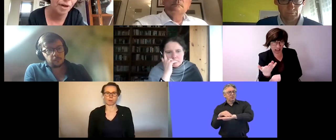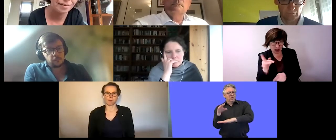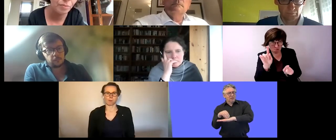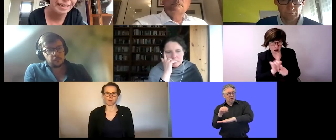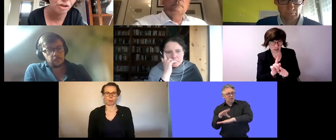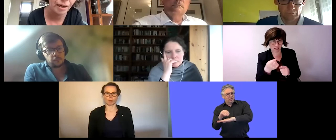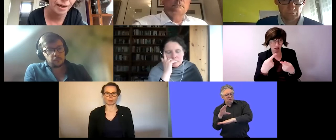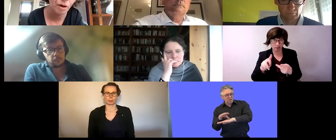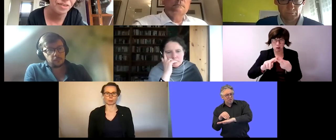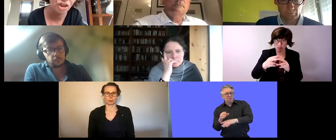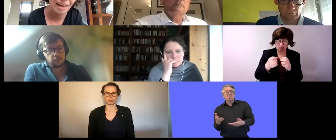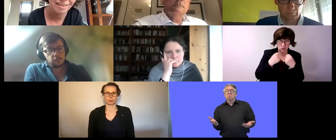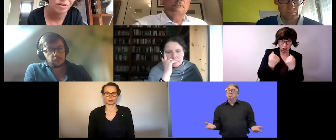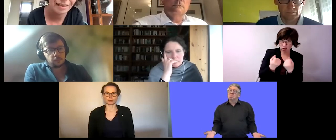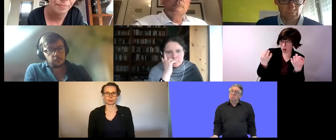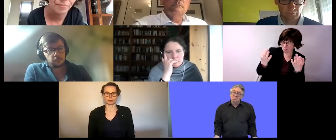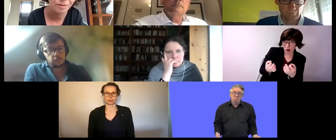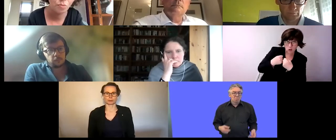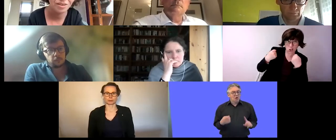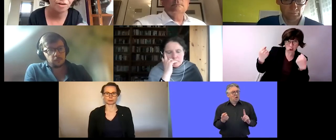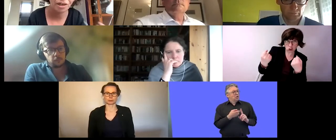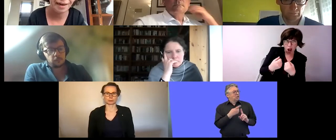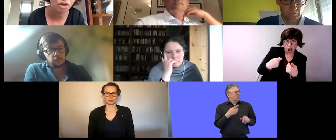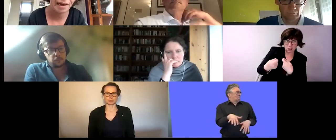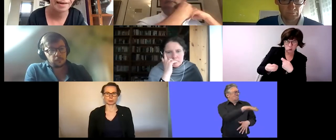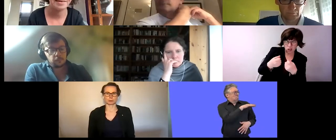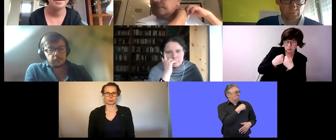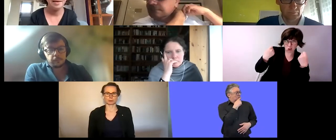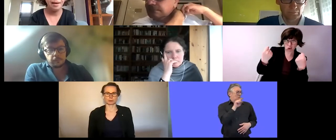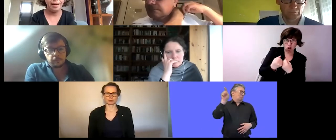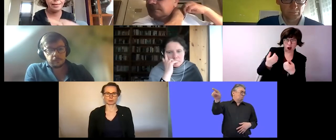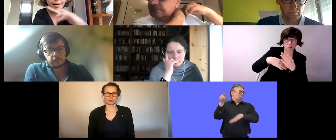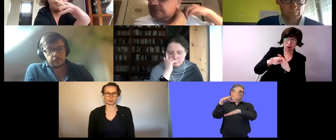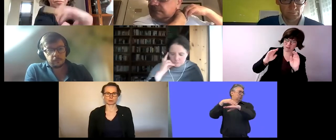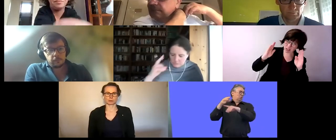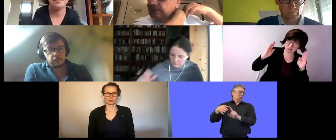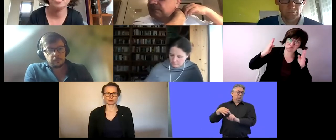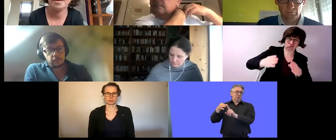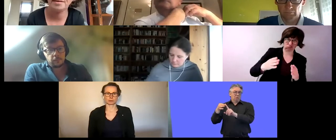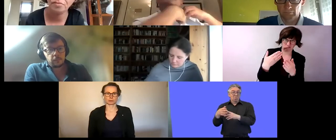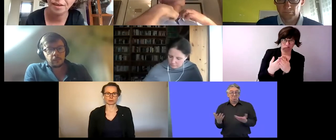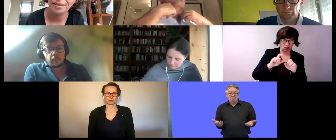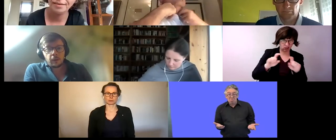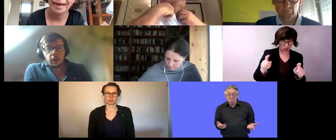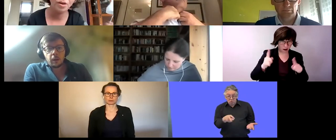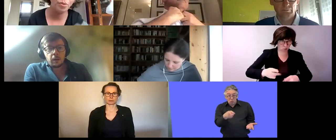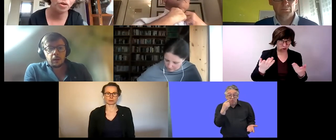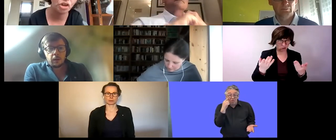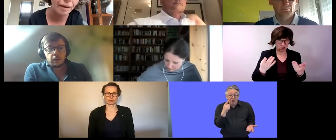sometimes singled out as as being something special is that an idea for other countries too